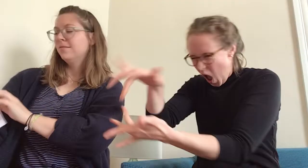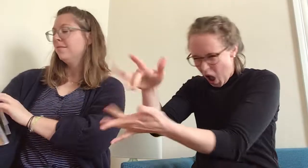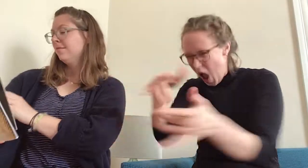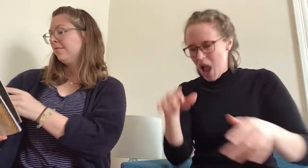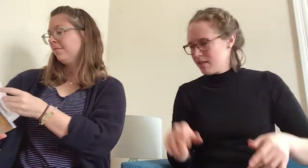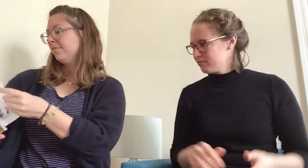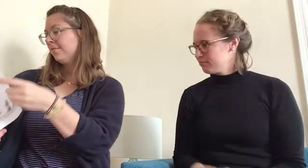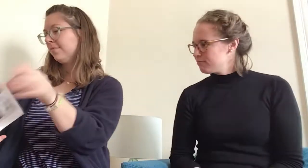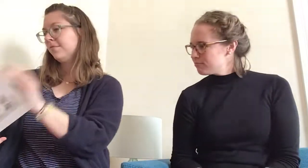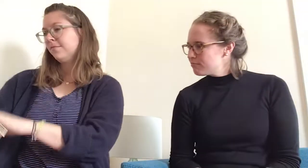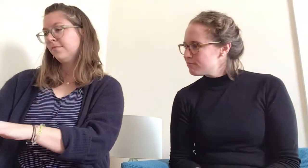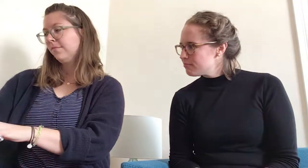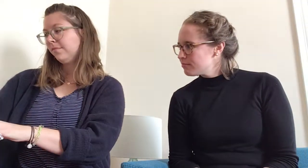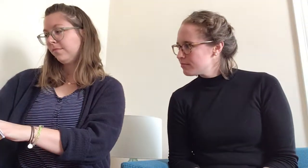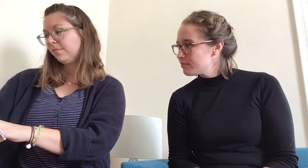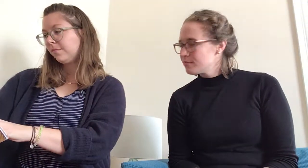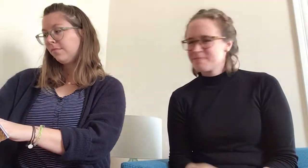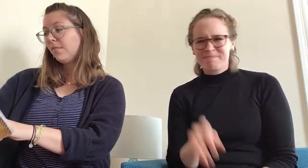wild.